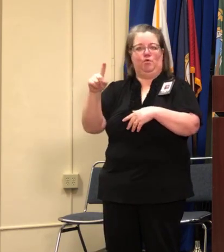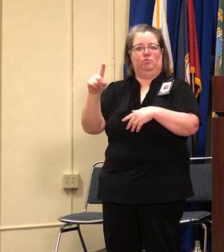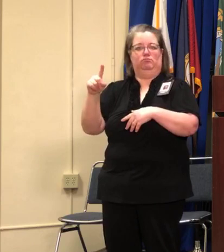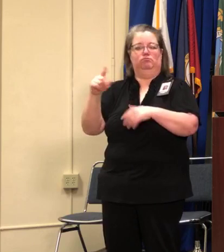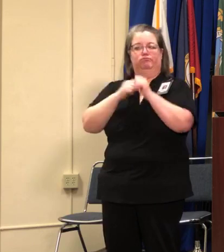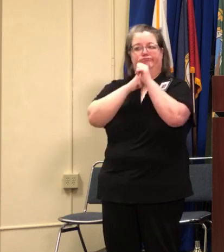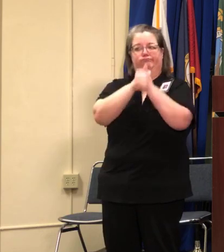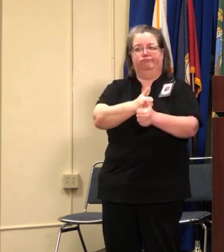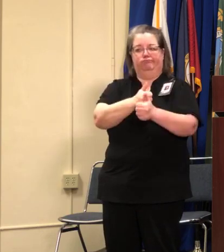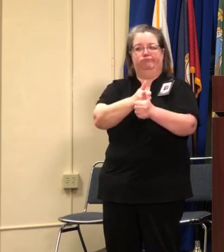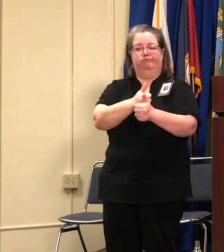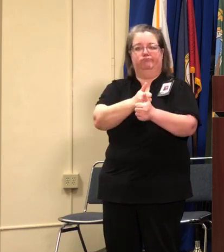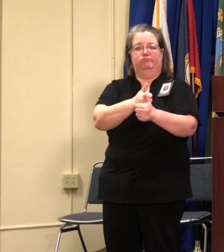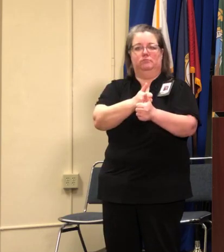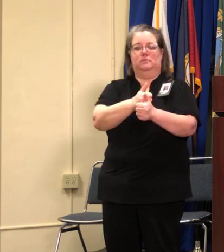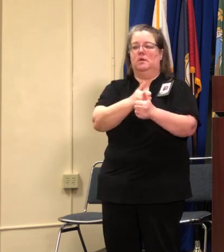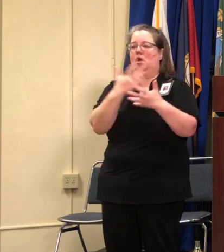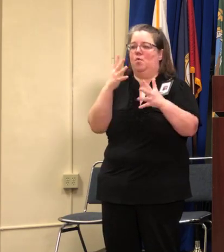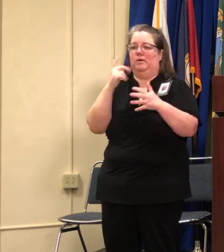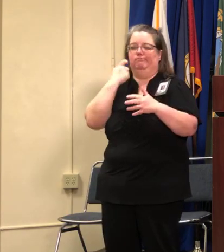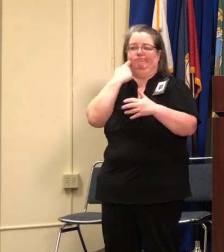the orders that the mayors have issued.